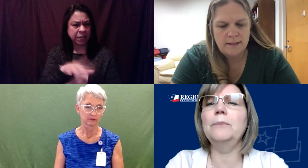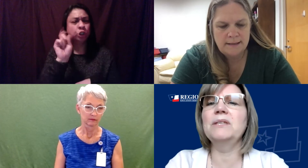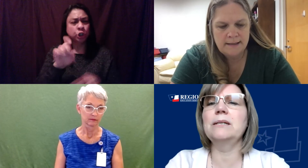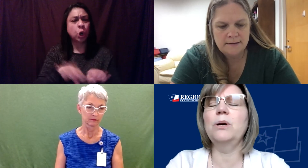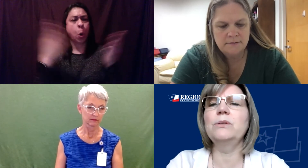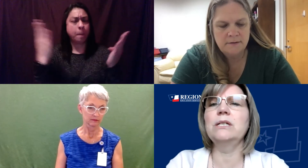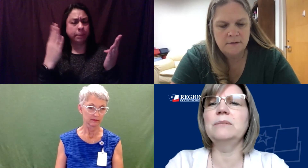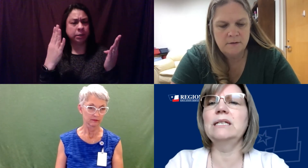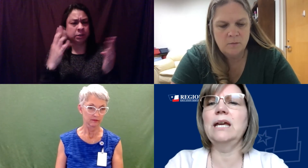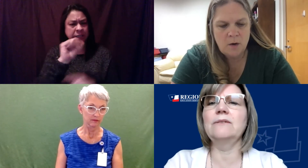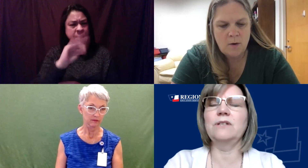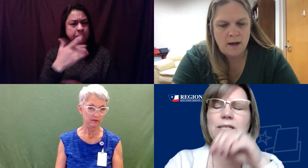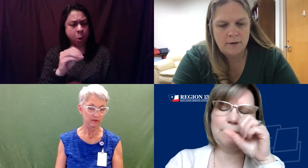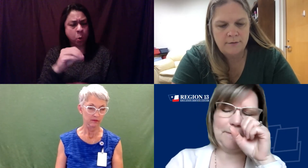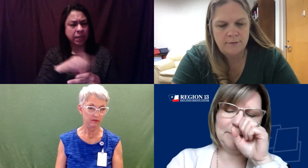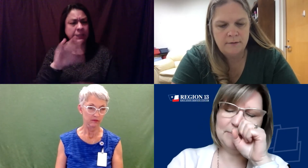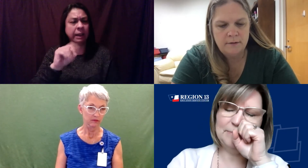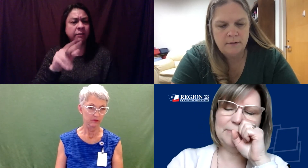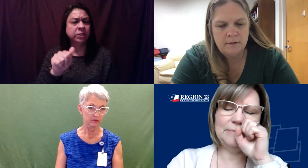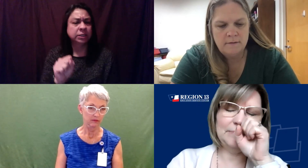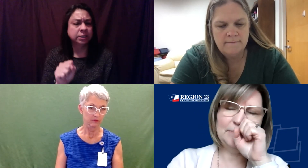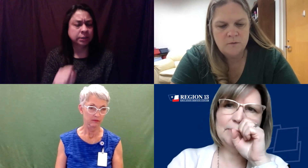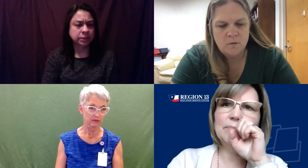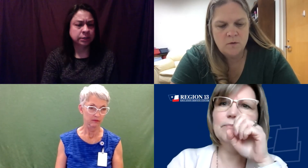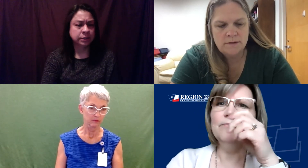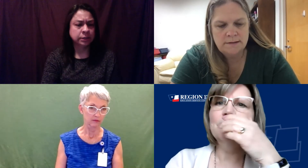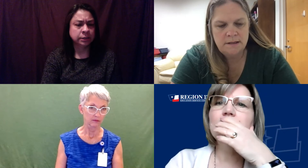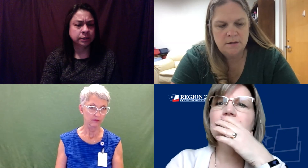open up the symposium in Canvas.